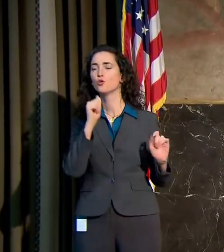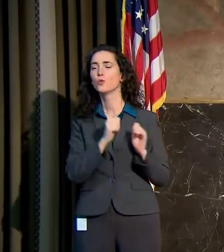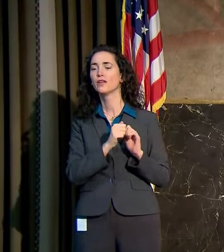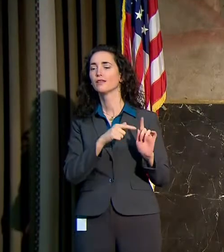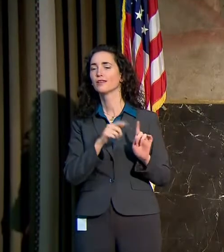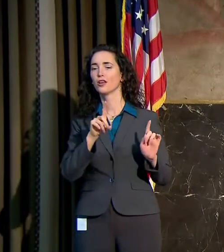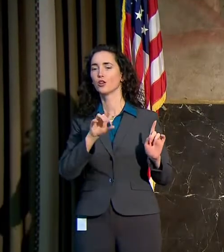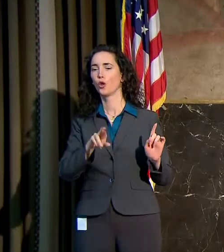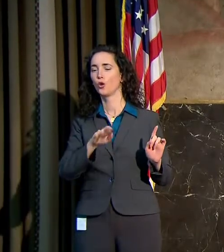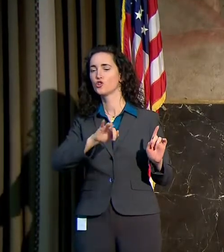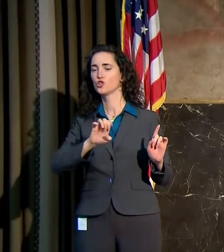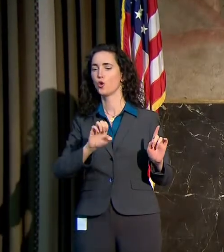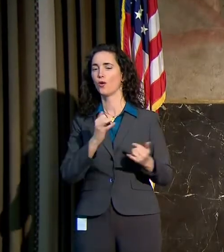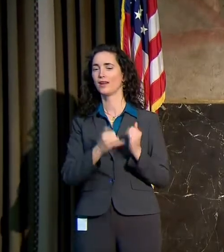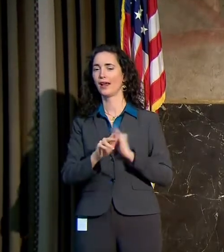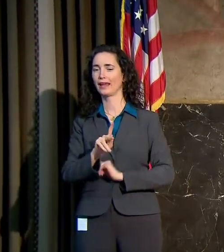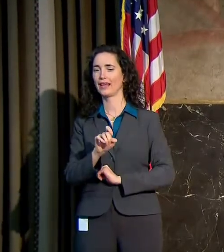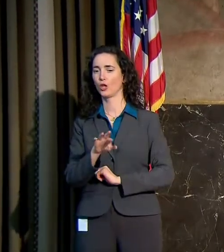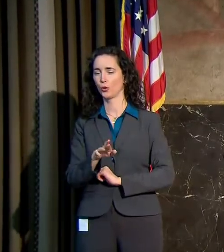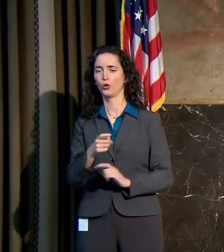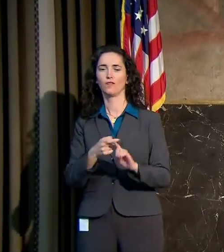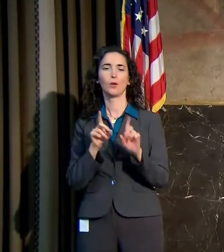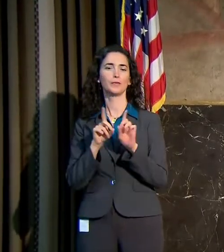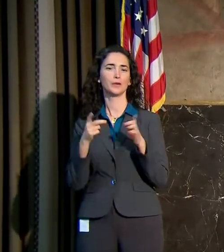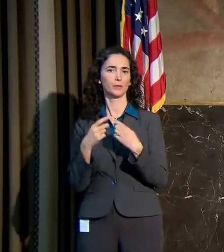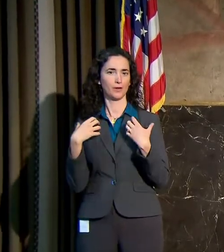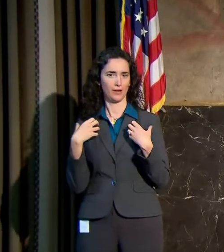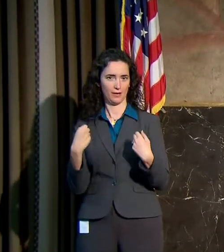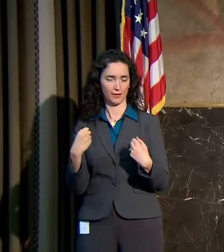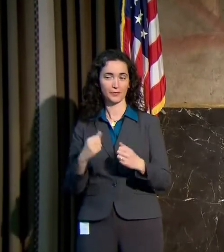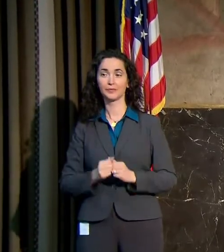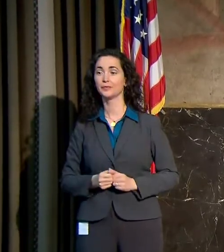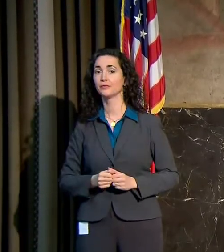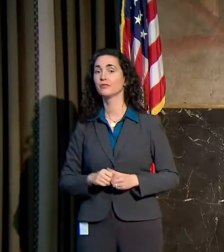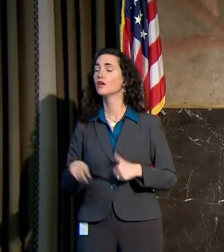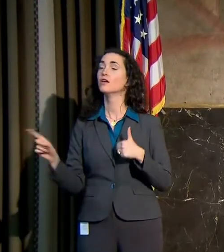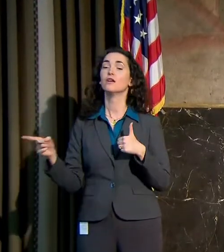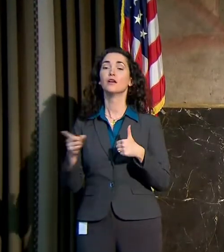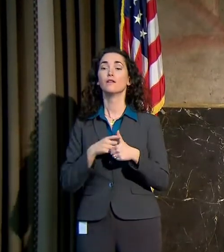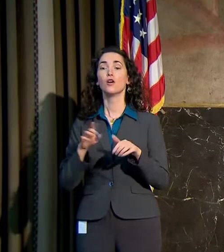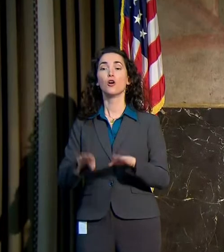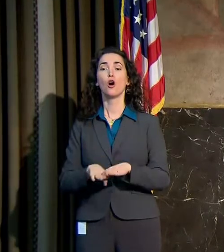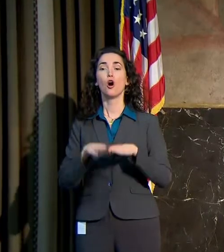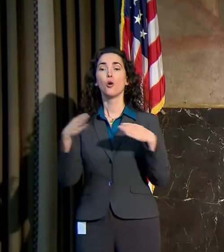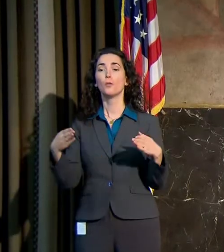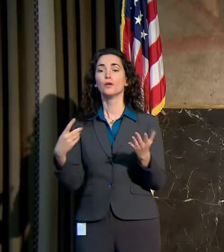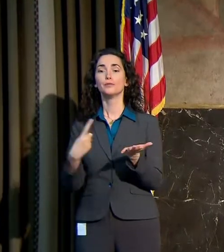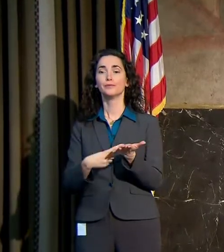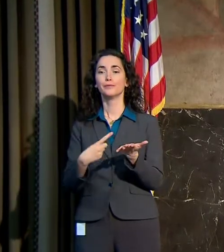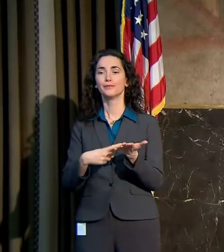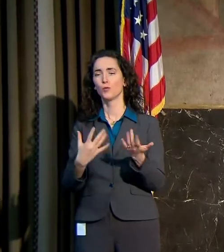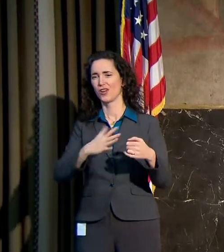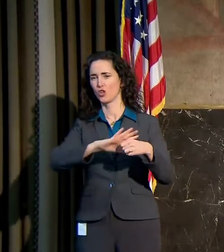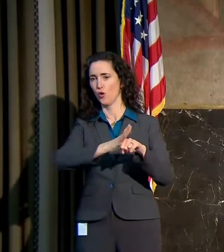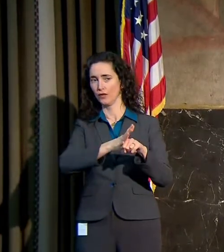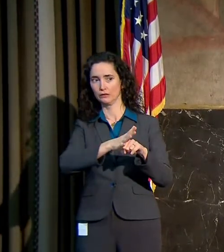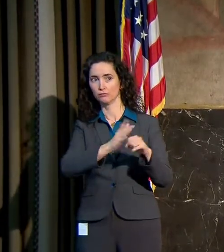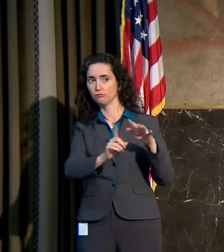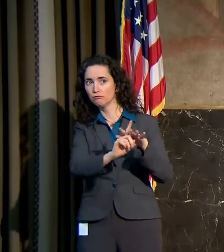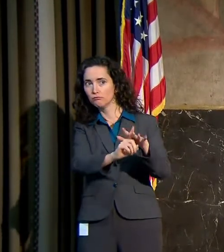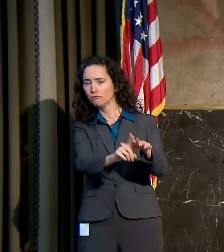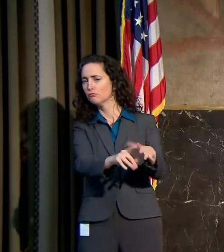Health. We're going to start off addressing some of the COVID situation that we're dealing with, and